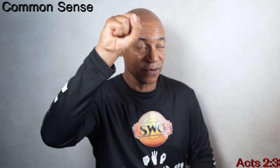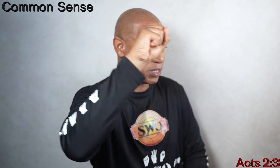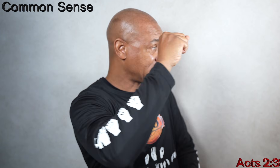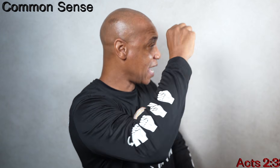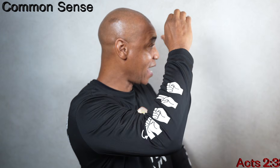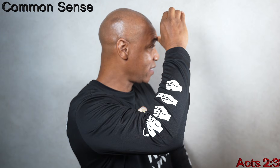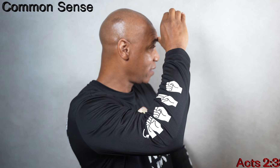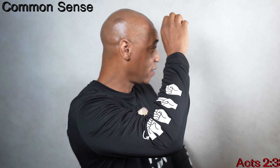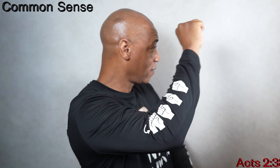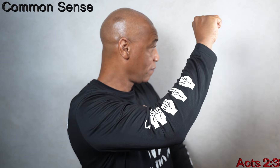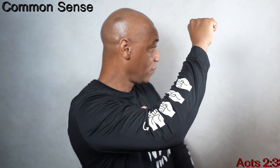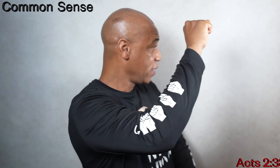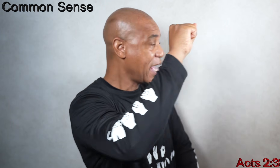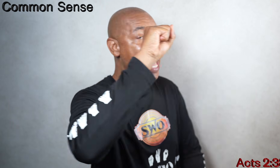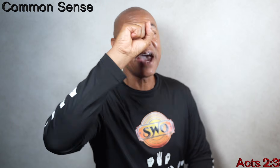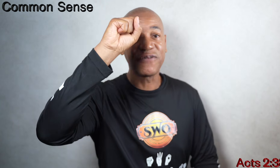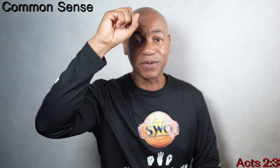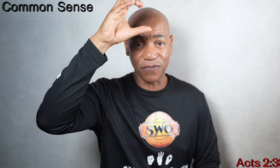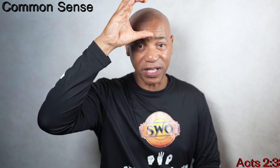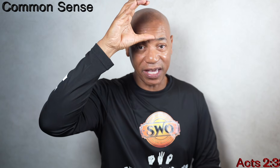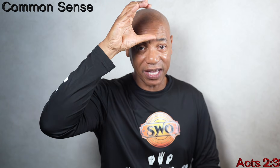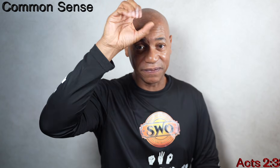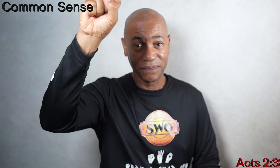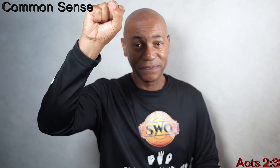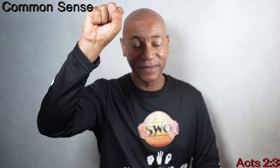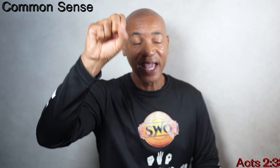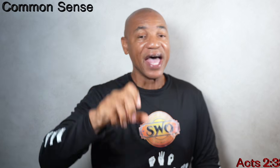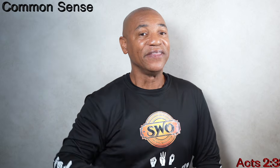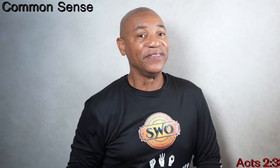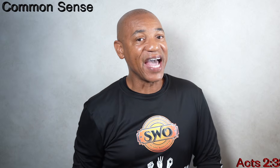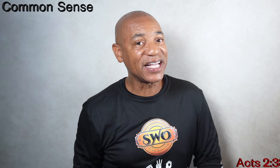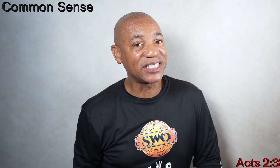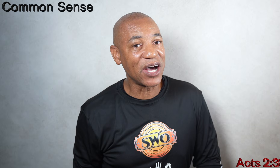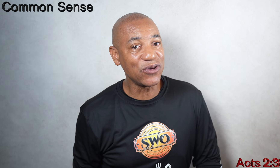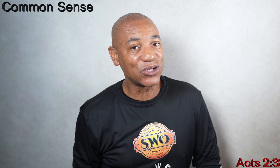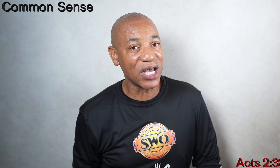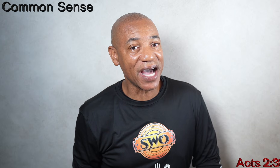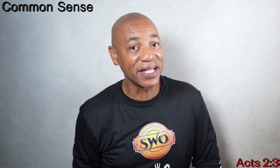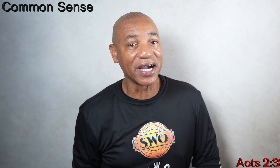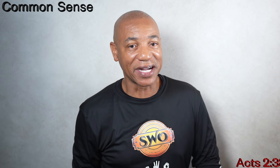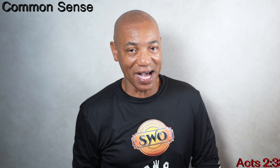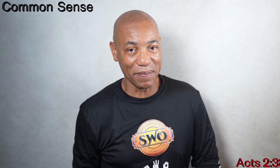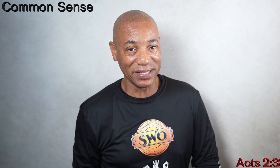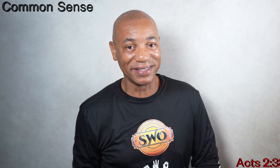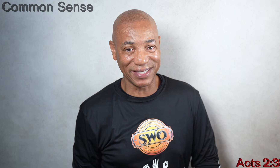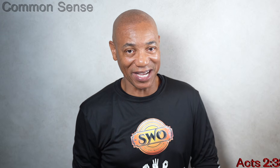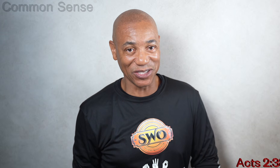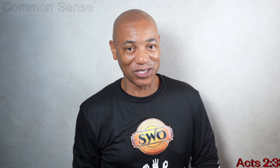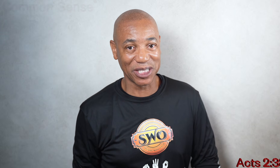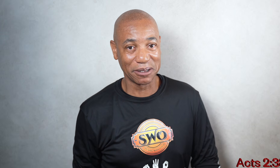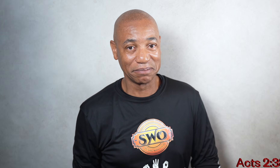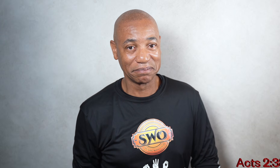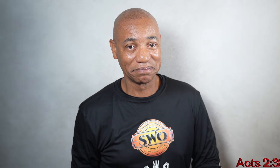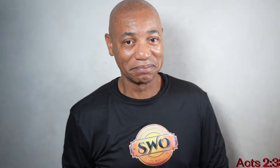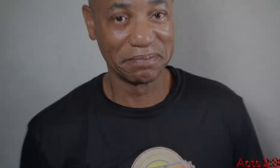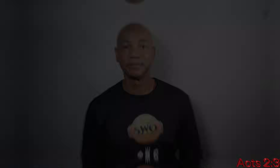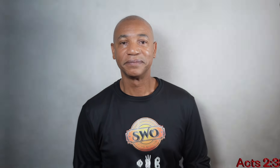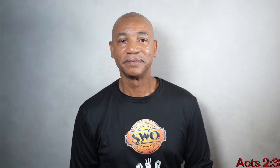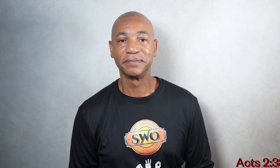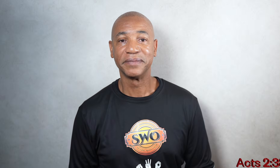the side and from the front again. That is how you sign common sense.